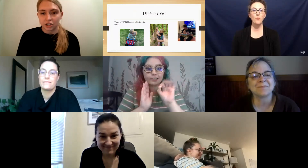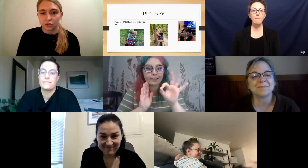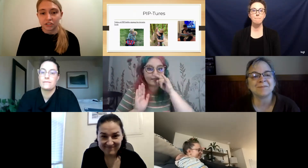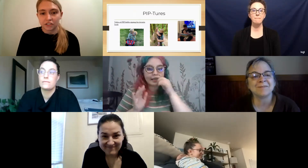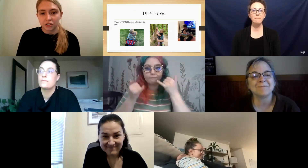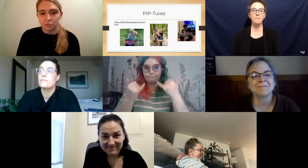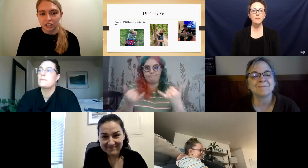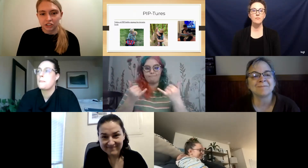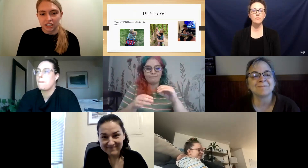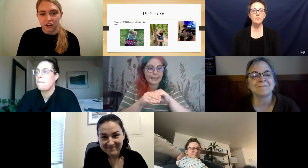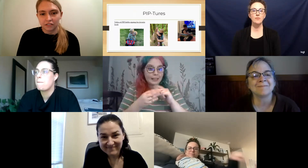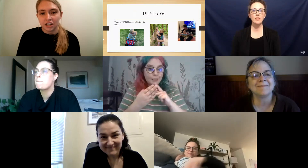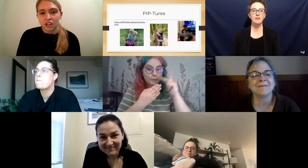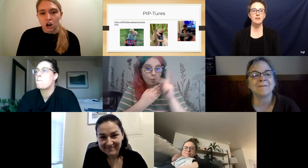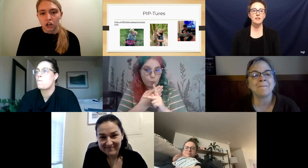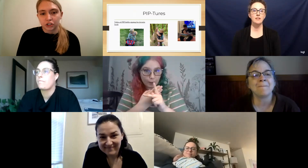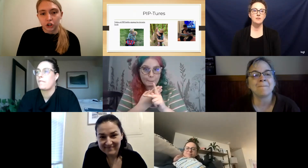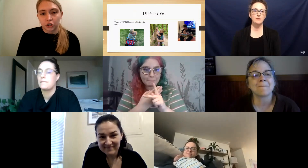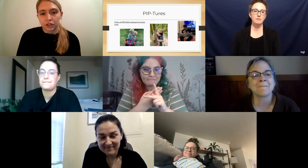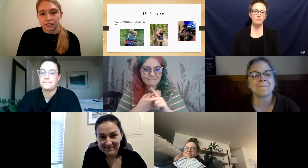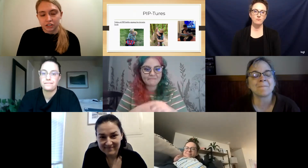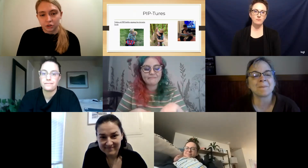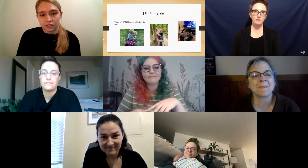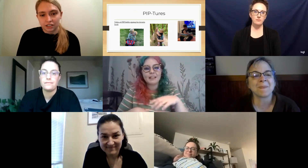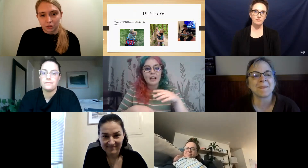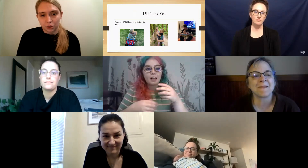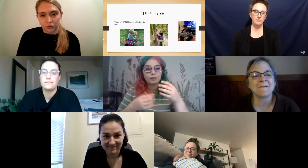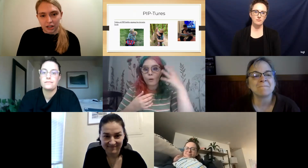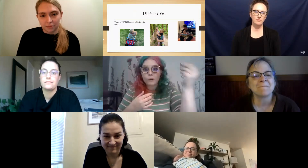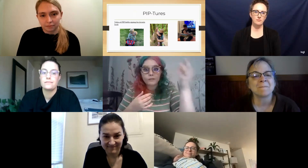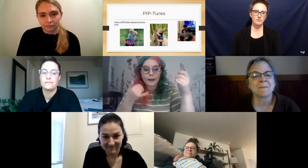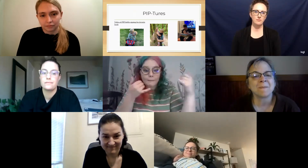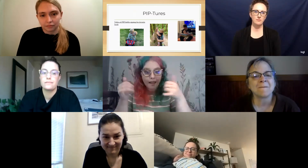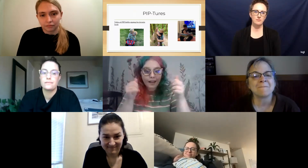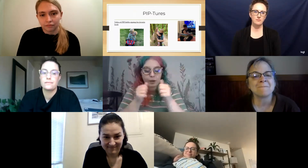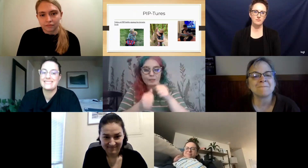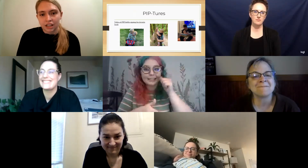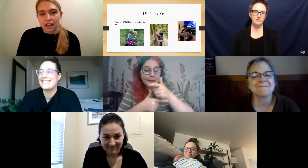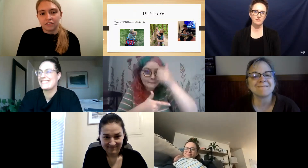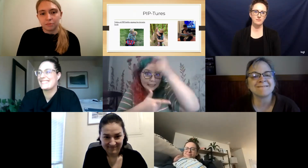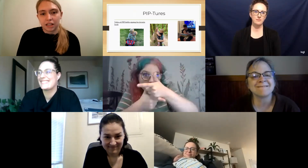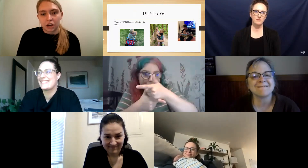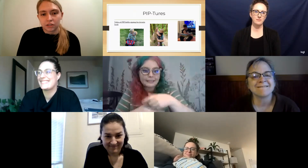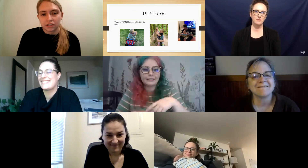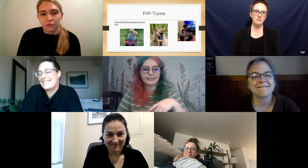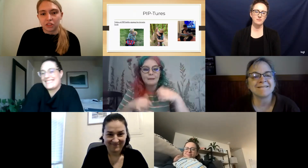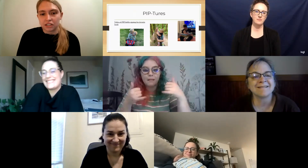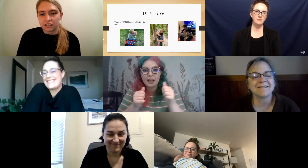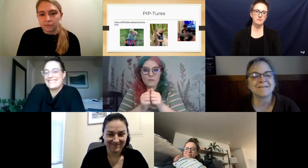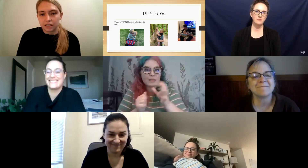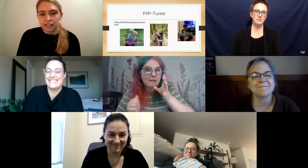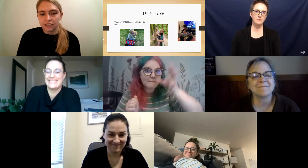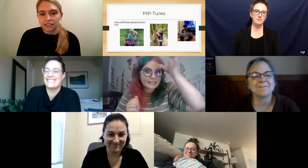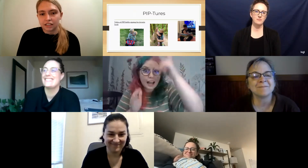Okay, so there's a few pictures here of our current students in our program, of them playing outside with